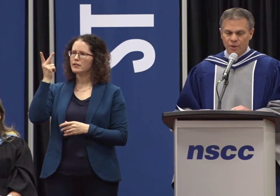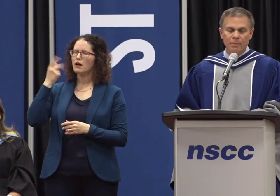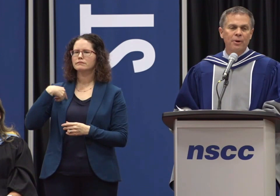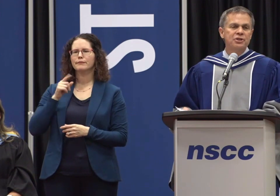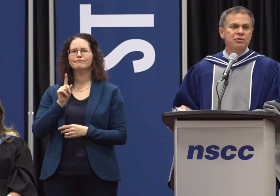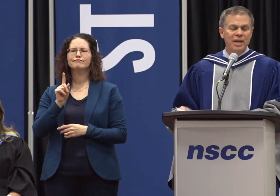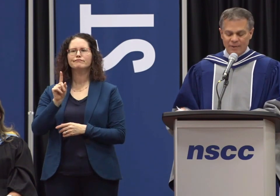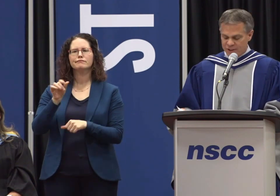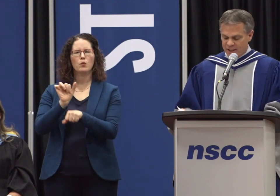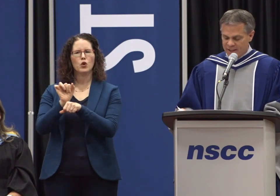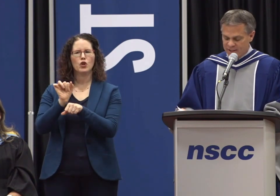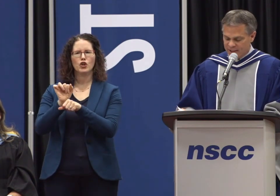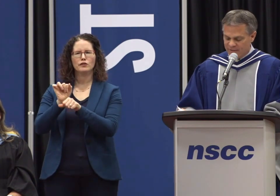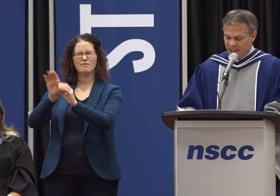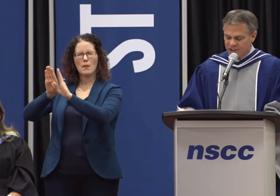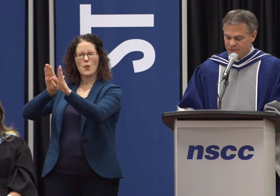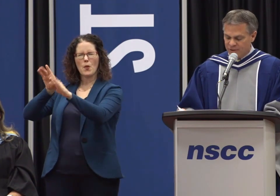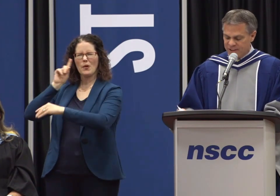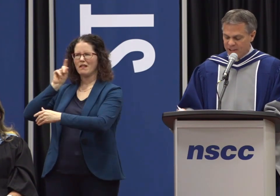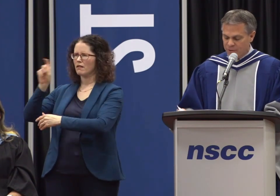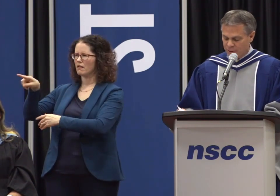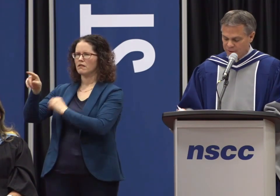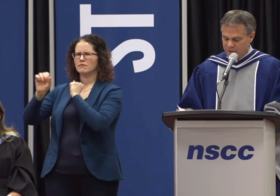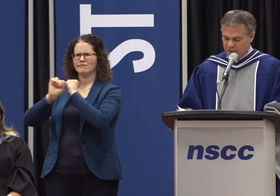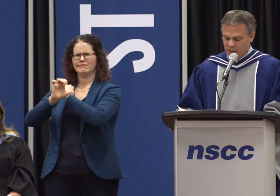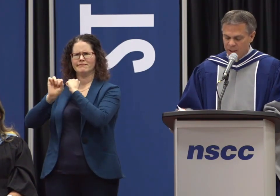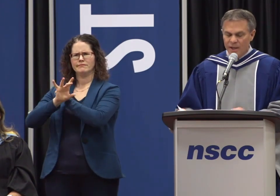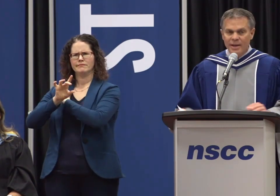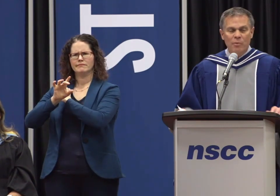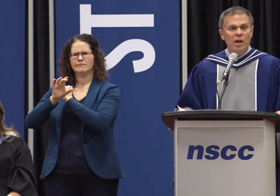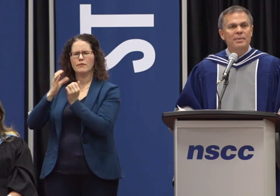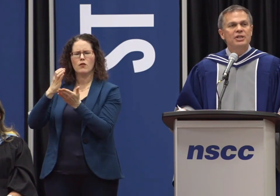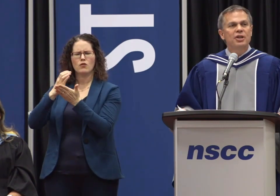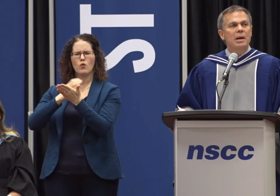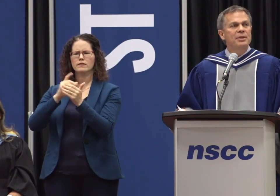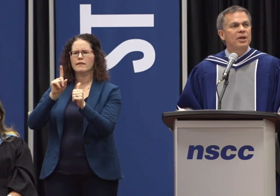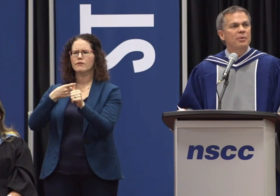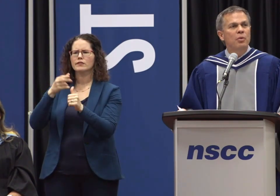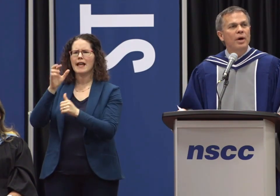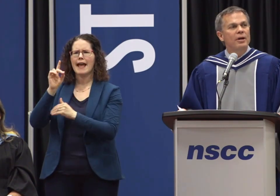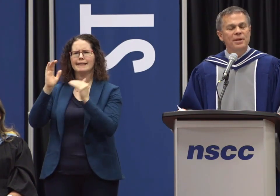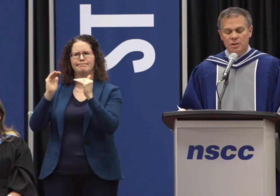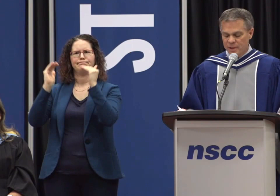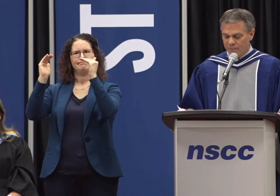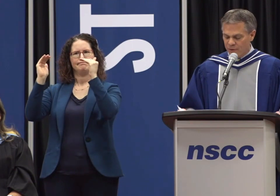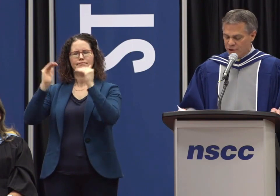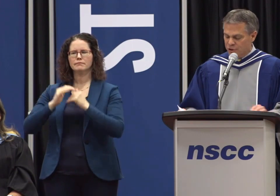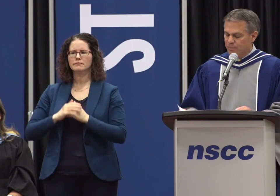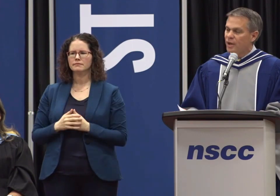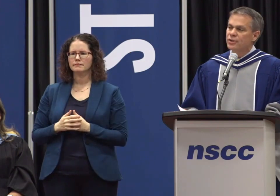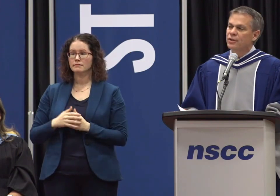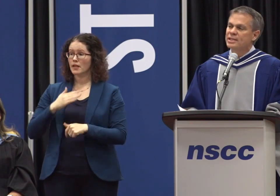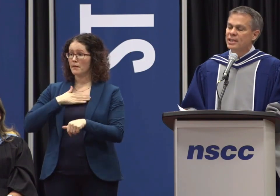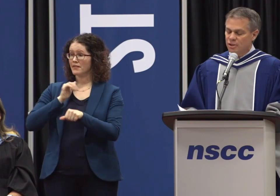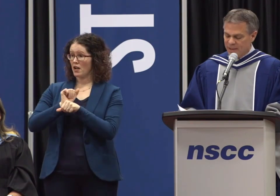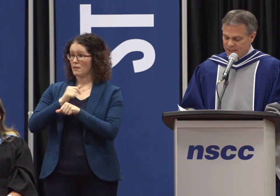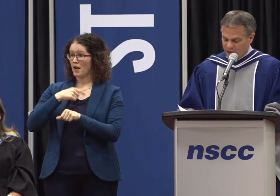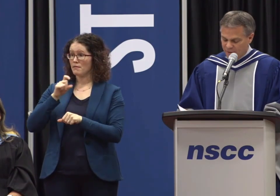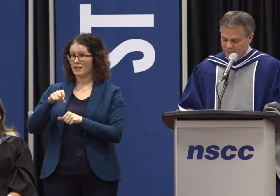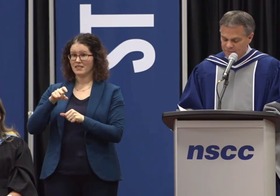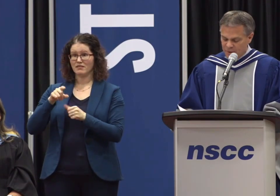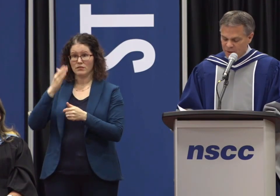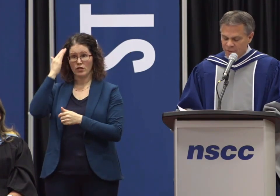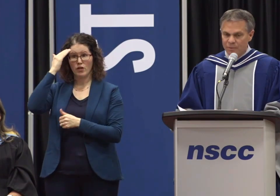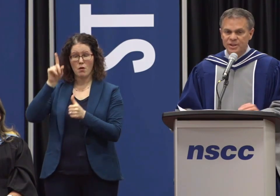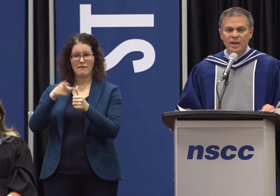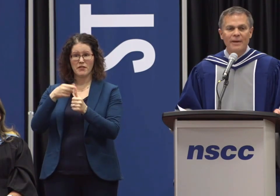bulletin board a poster advertising an advanced first aid course. And while my job did not require me to be a first responder, I said to